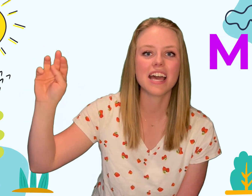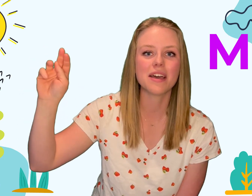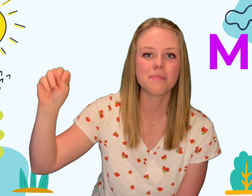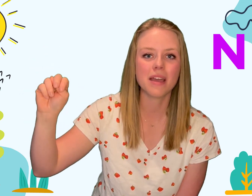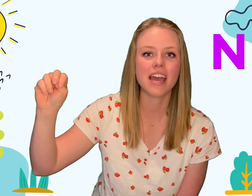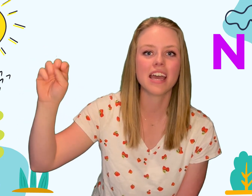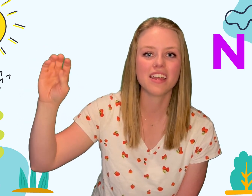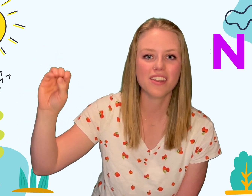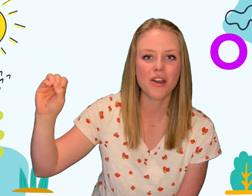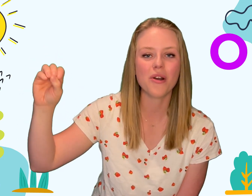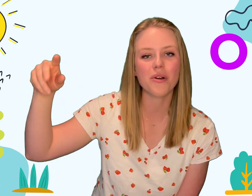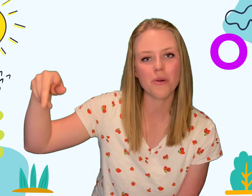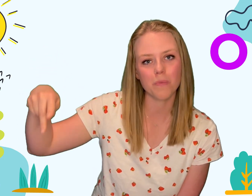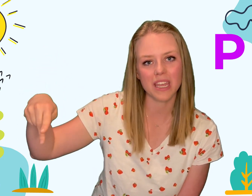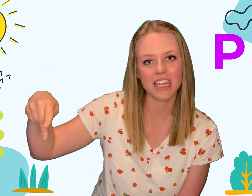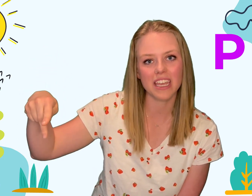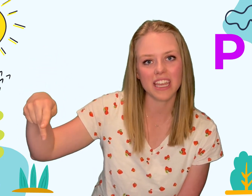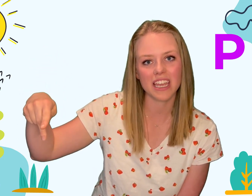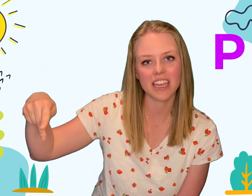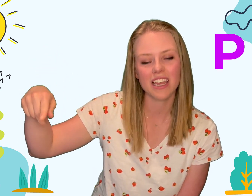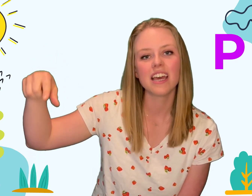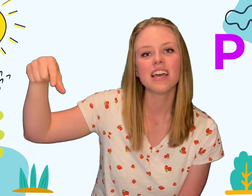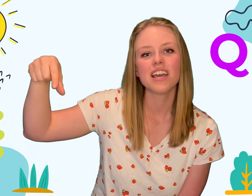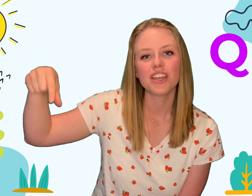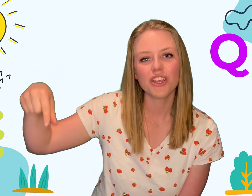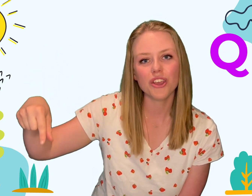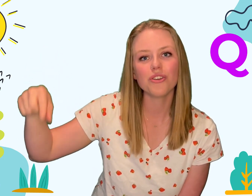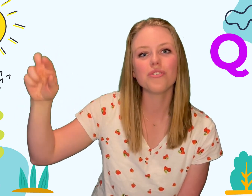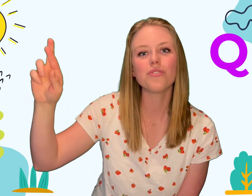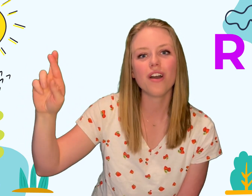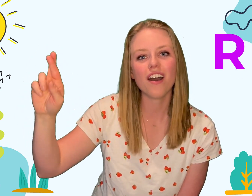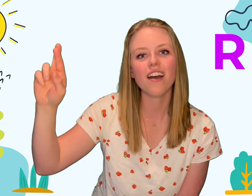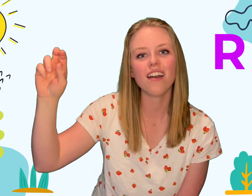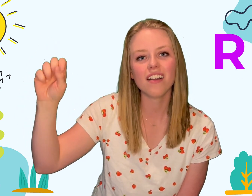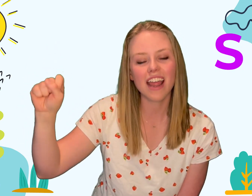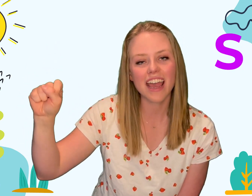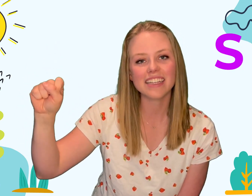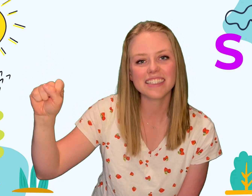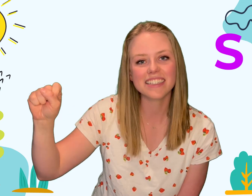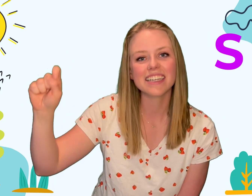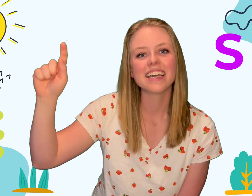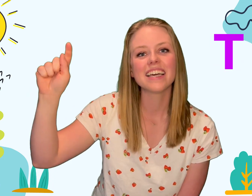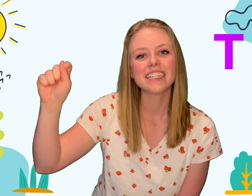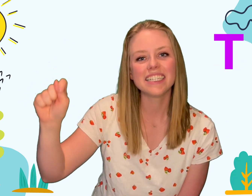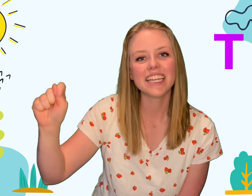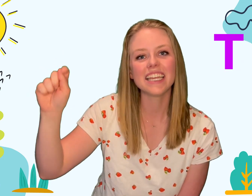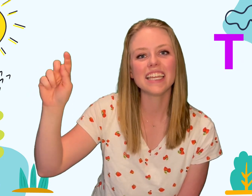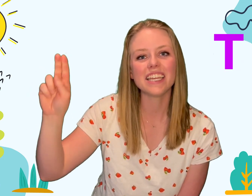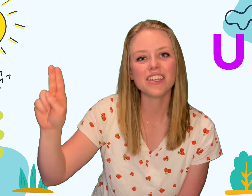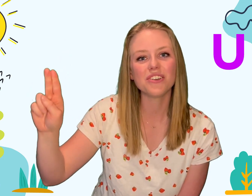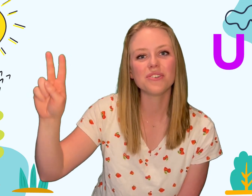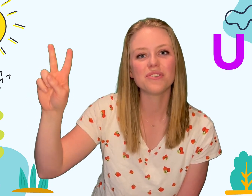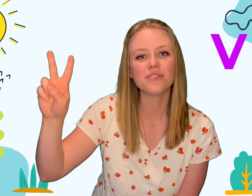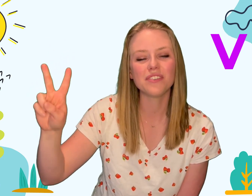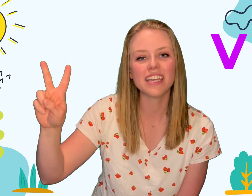M, N, O, P, Q, R, S, T, U,